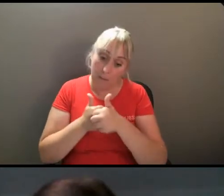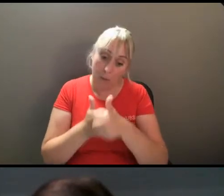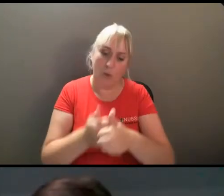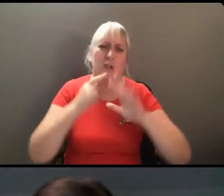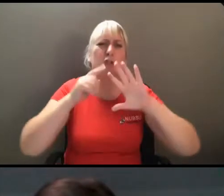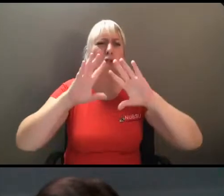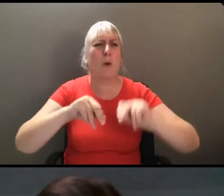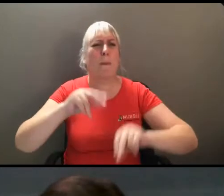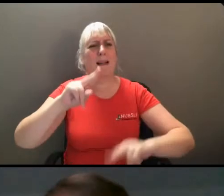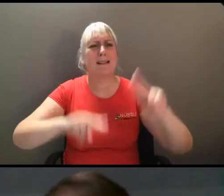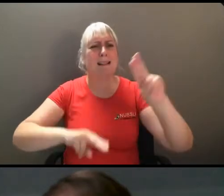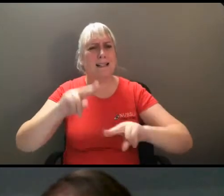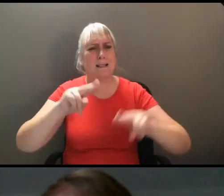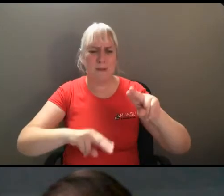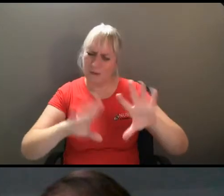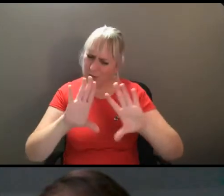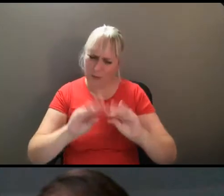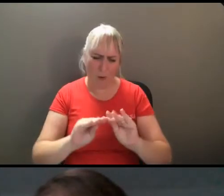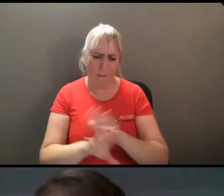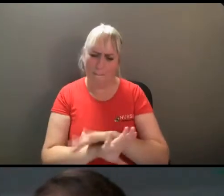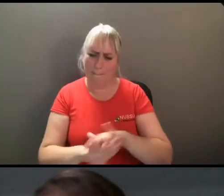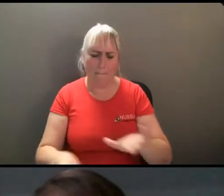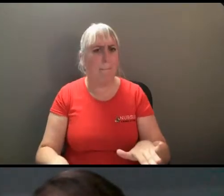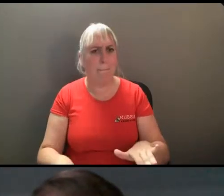completely. You would still need to